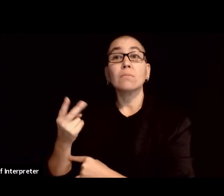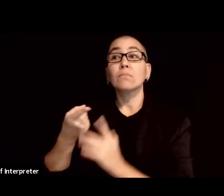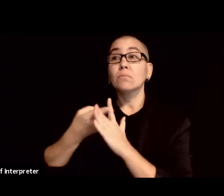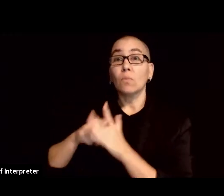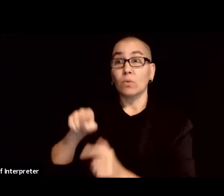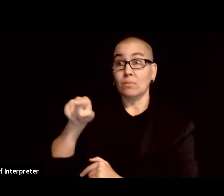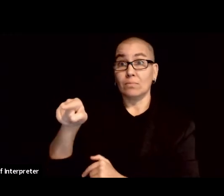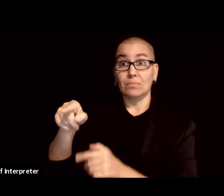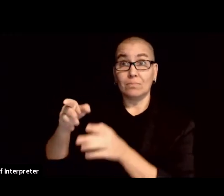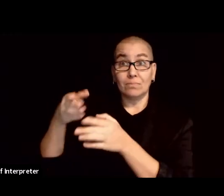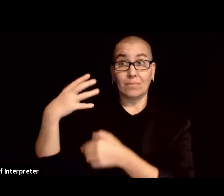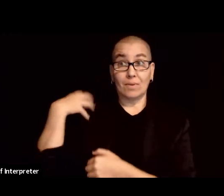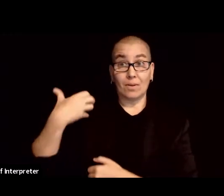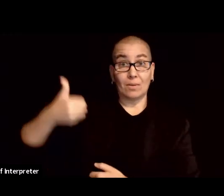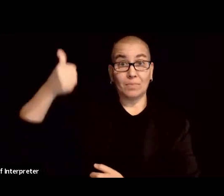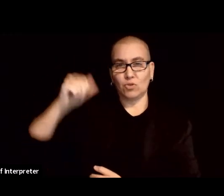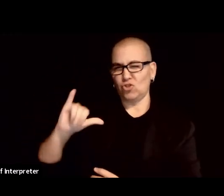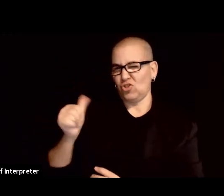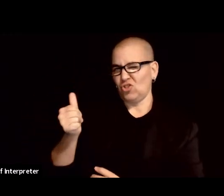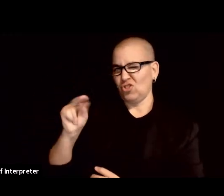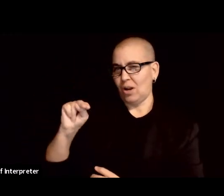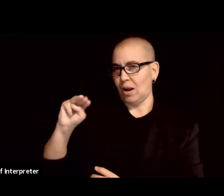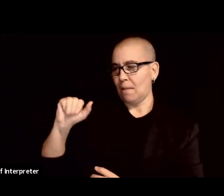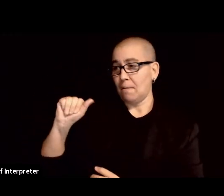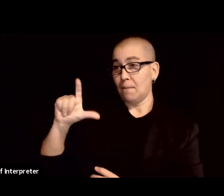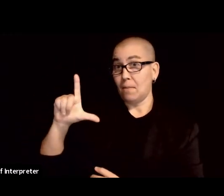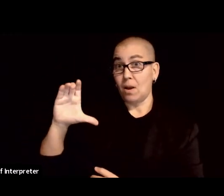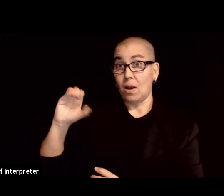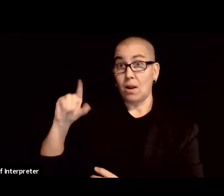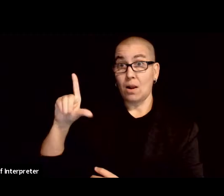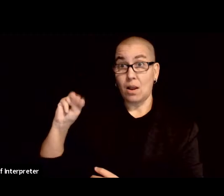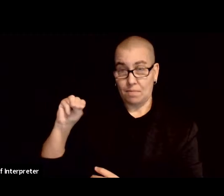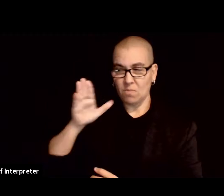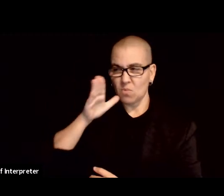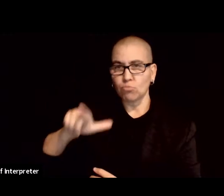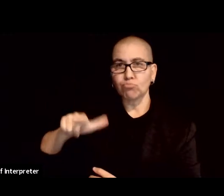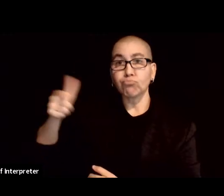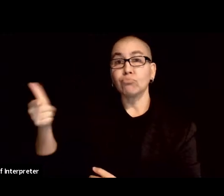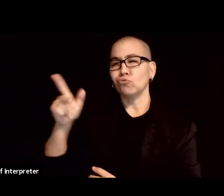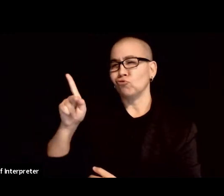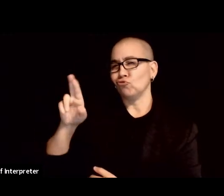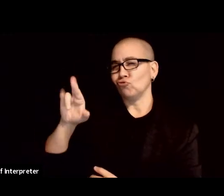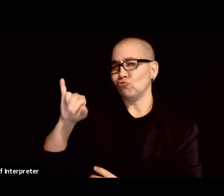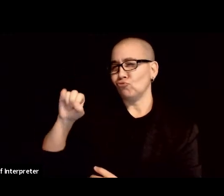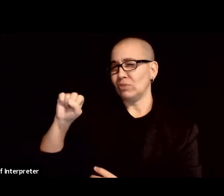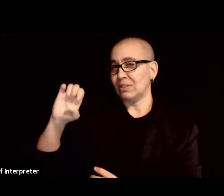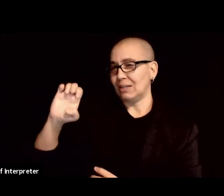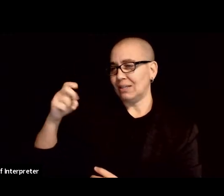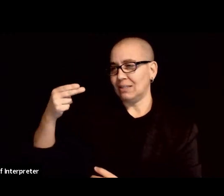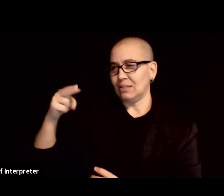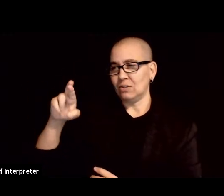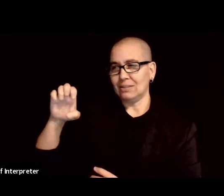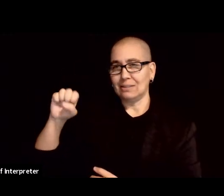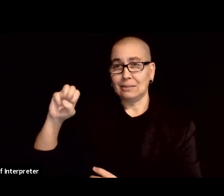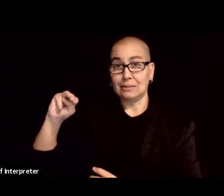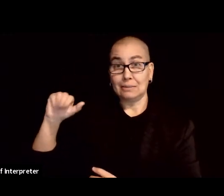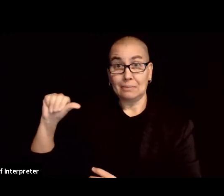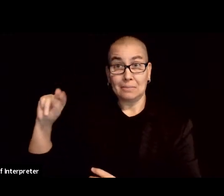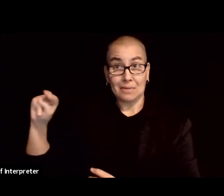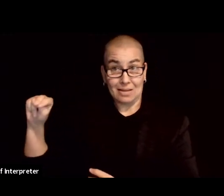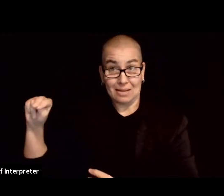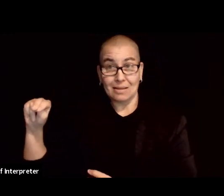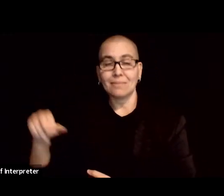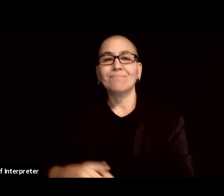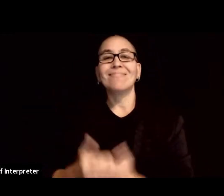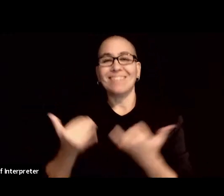Ayers. We'll then open up for questions from reporters on the line. With that, we'll now turn it over to Commissioner Malcolm. Thank you, Mike, and good